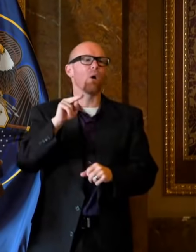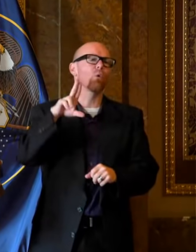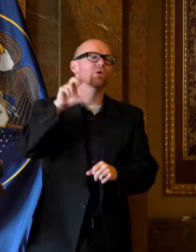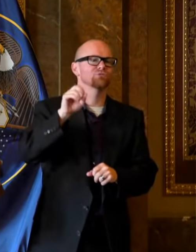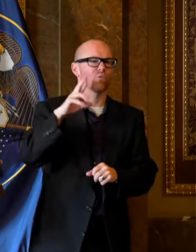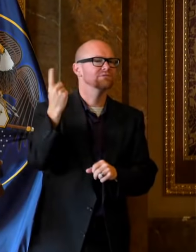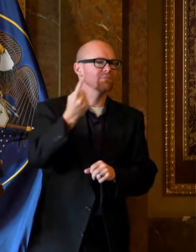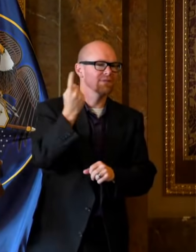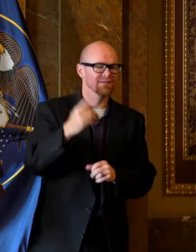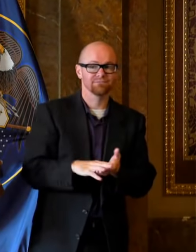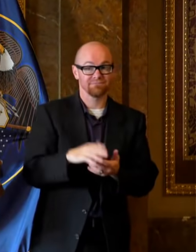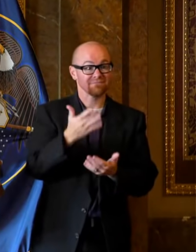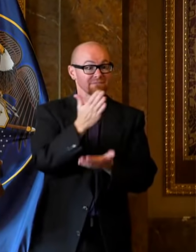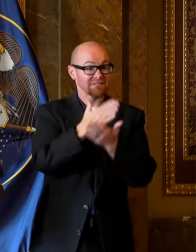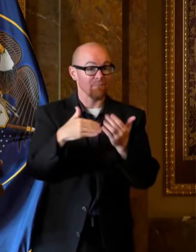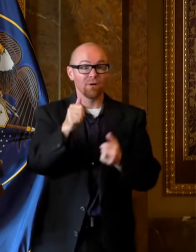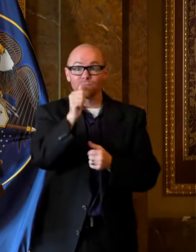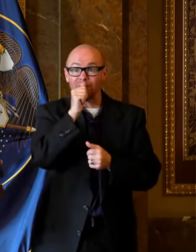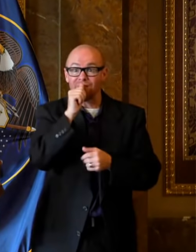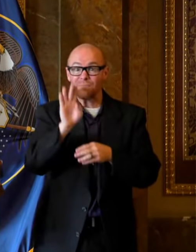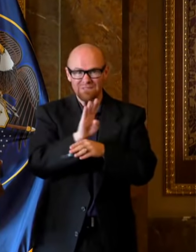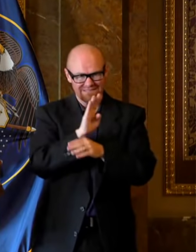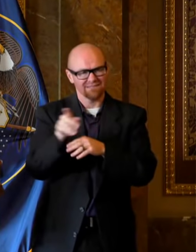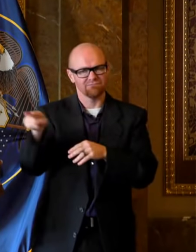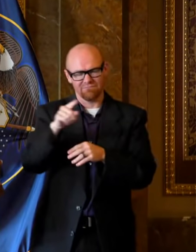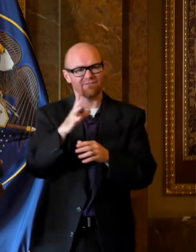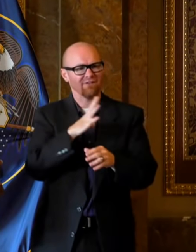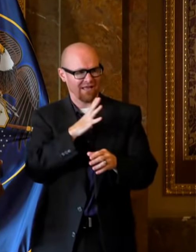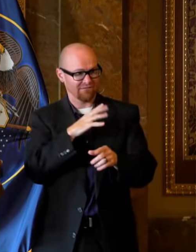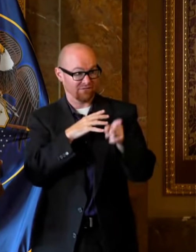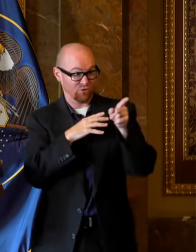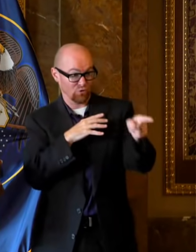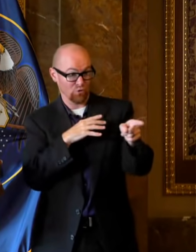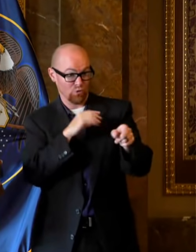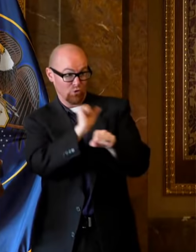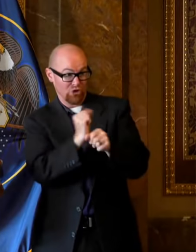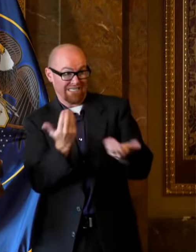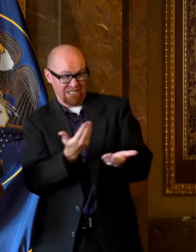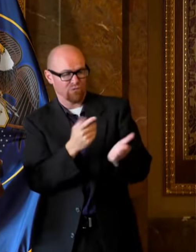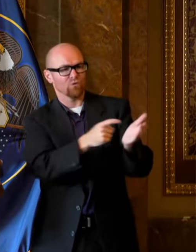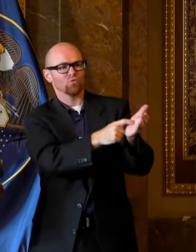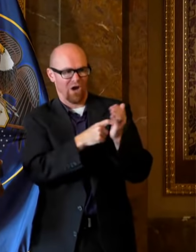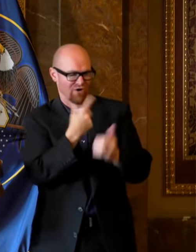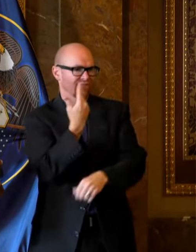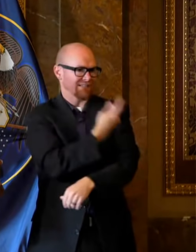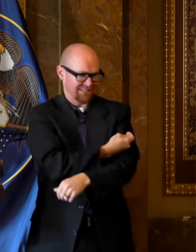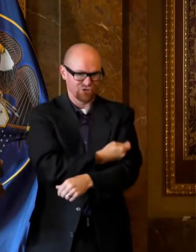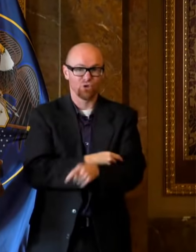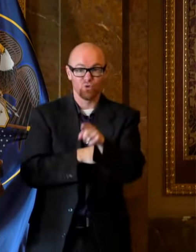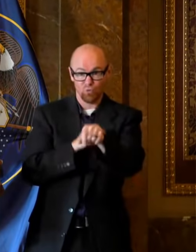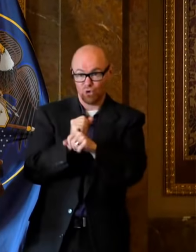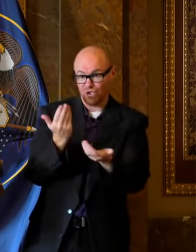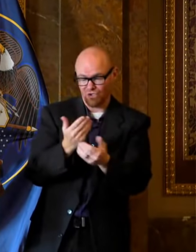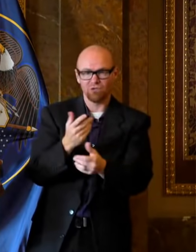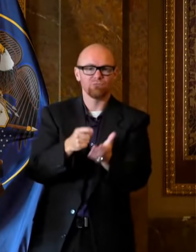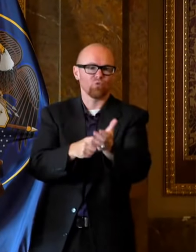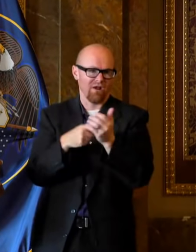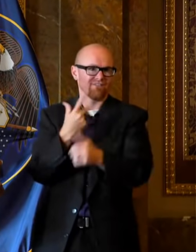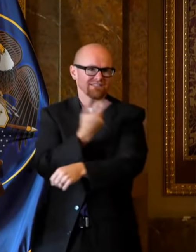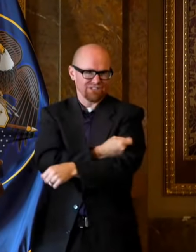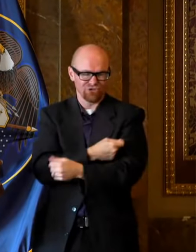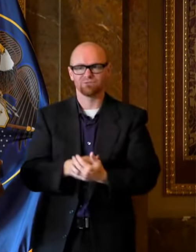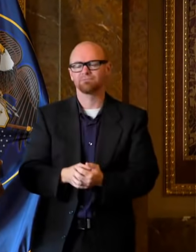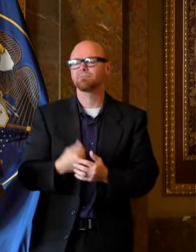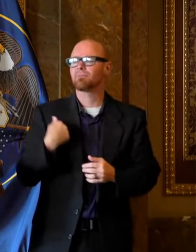industry who are making those decisions to require vaccinations. We expect that there will